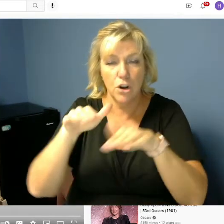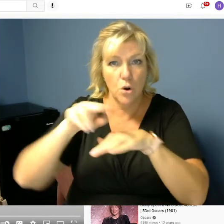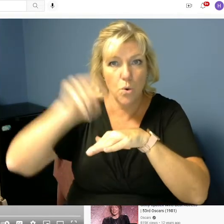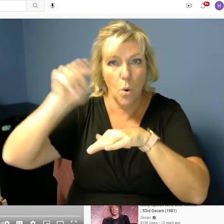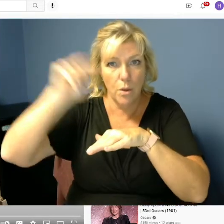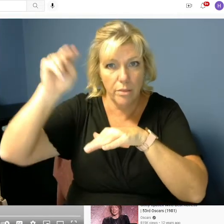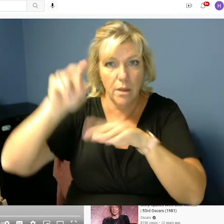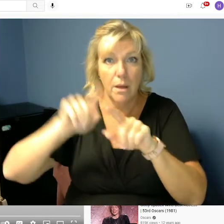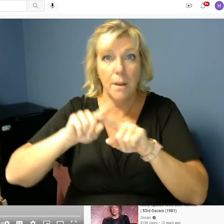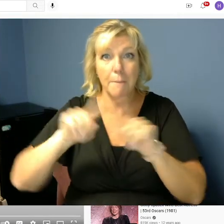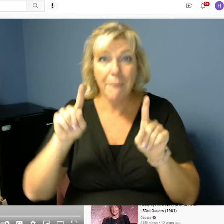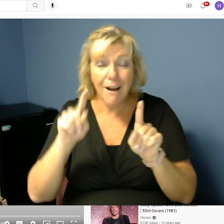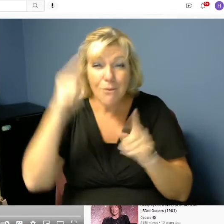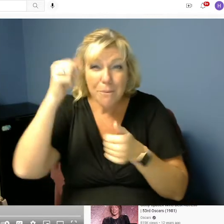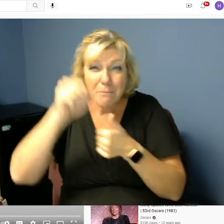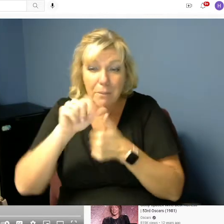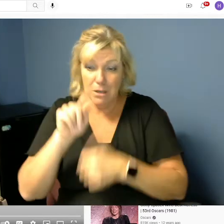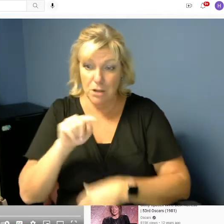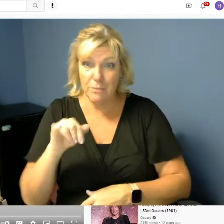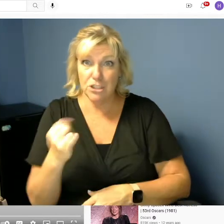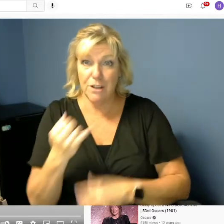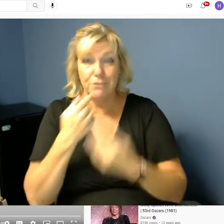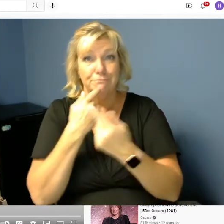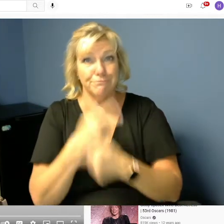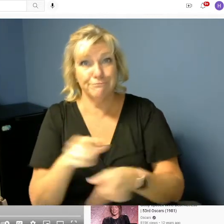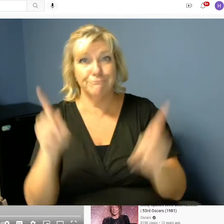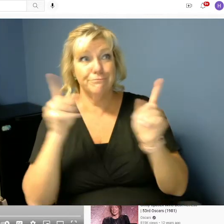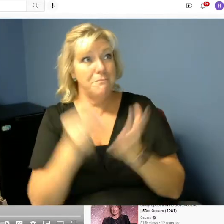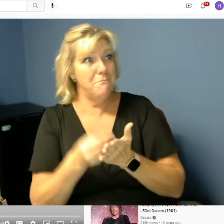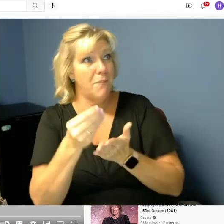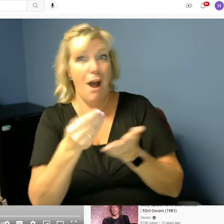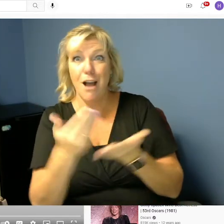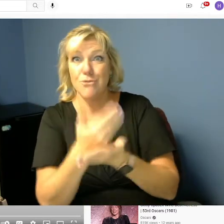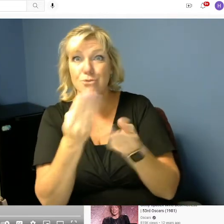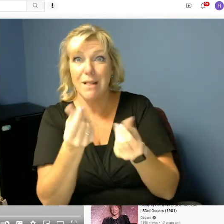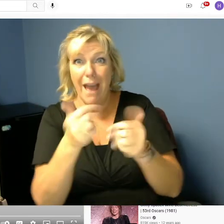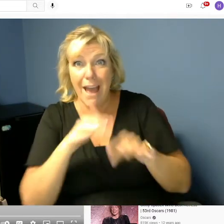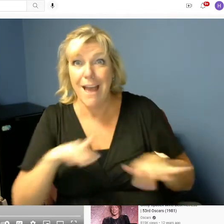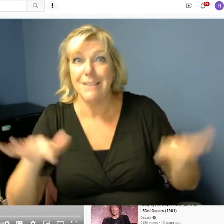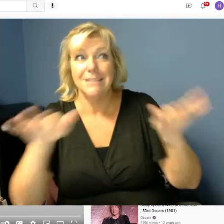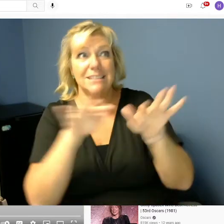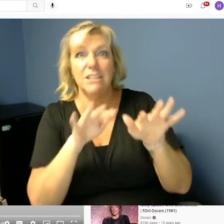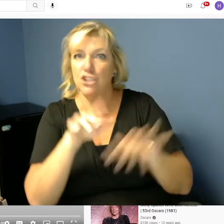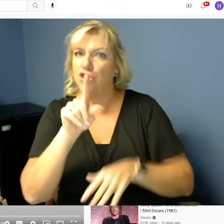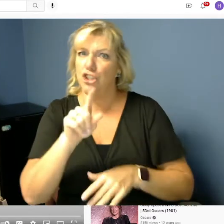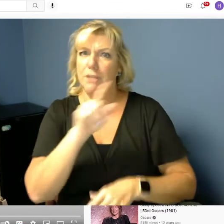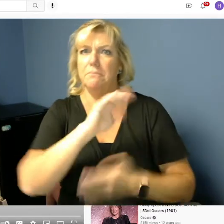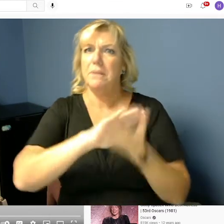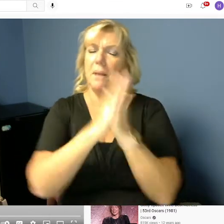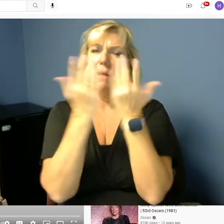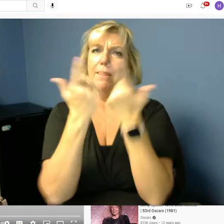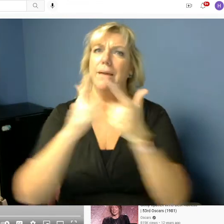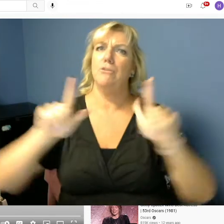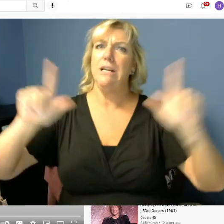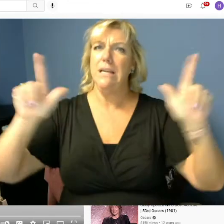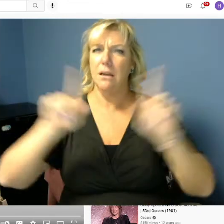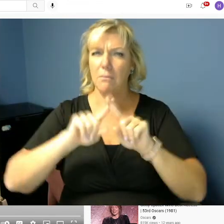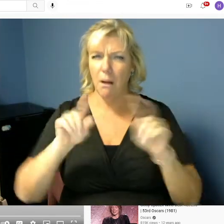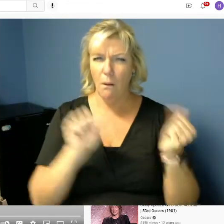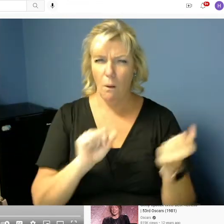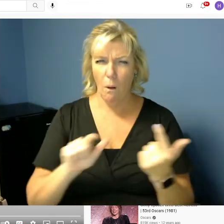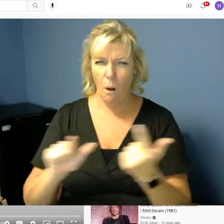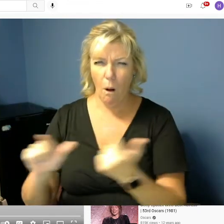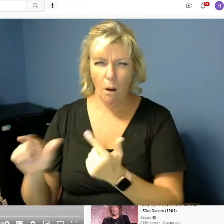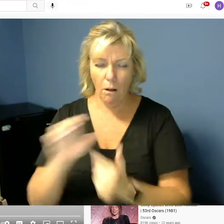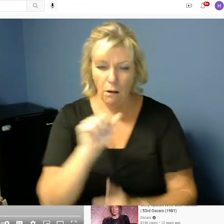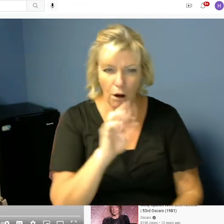liberty that Jefferson purchased, and so far this territory has all gone to slave states. Louisiana became a slave state, Arkansas will become a slave